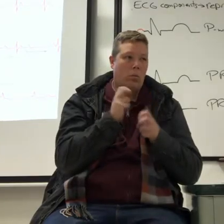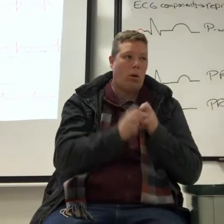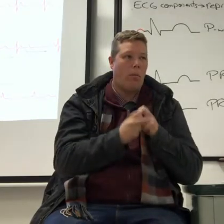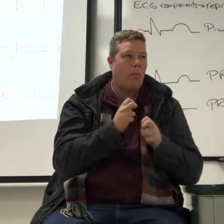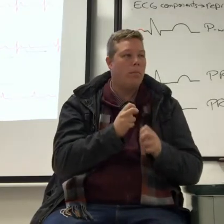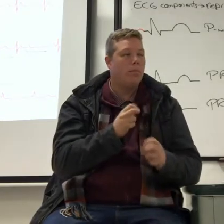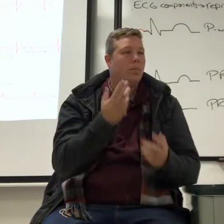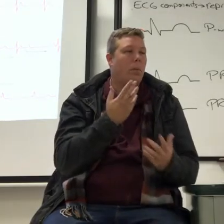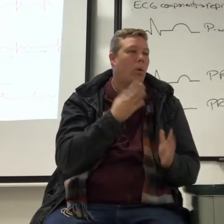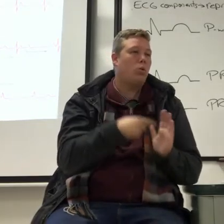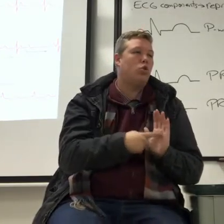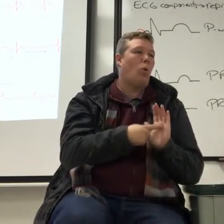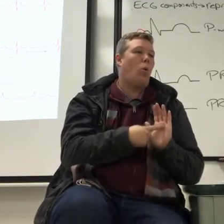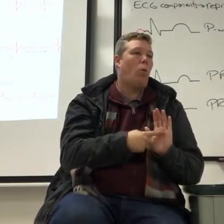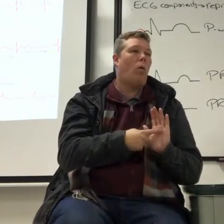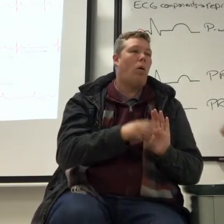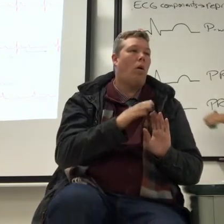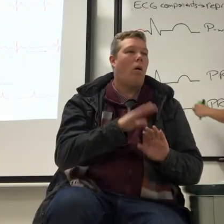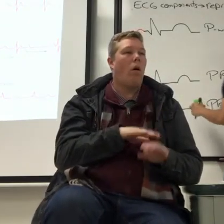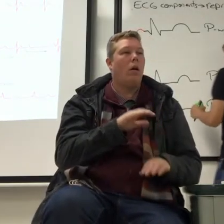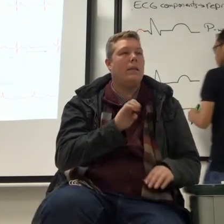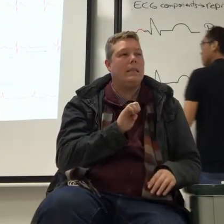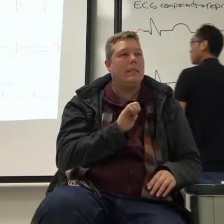ECG trace. There's different degrees.